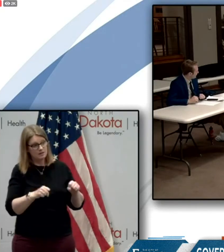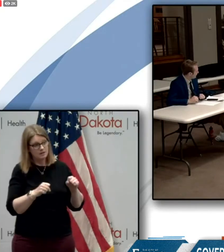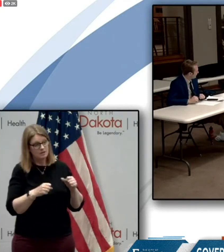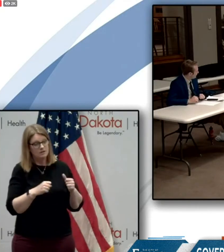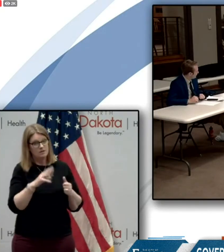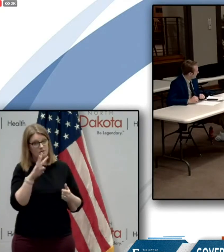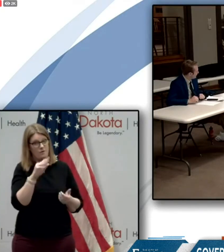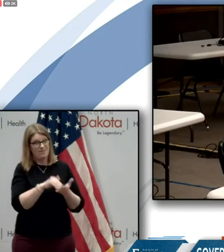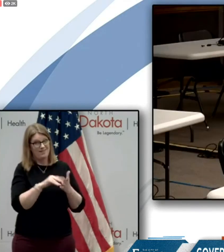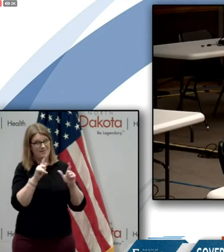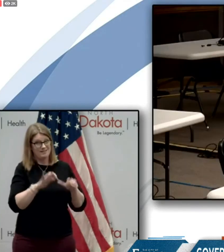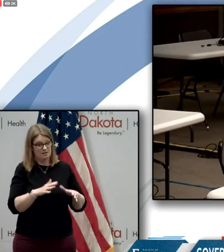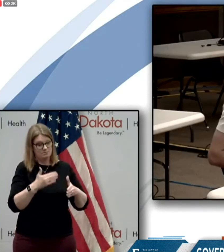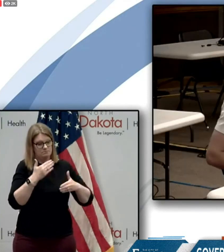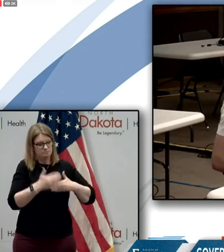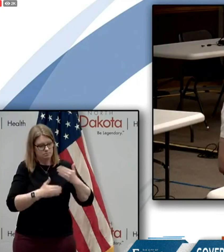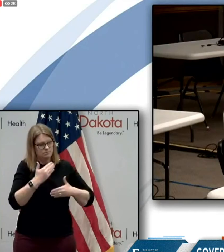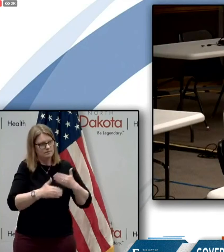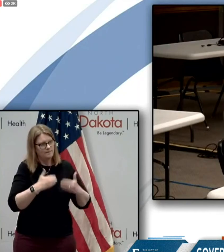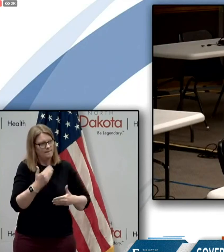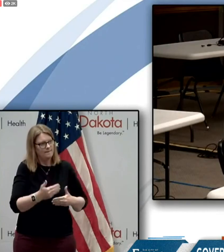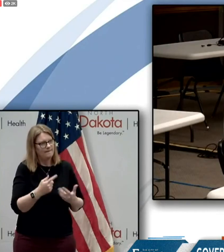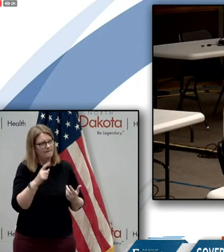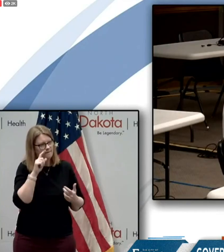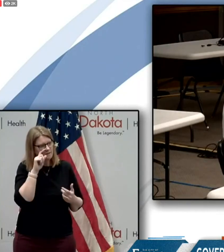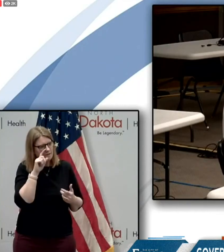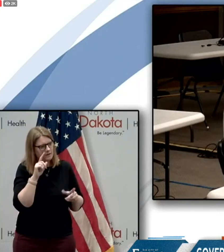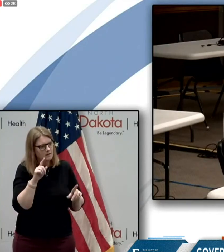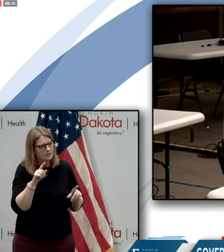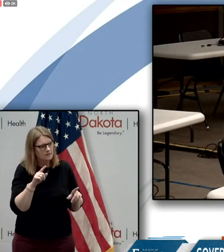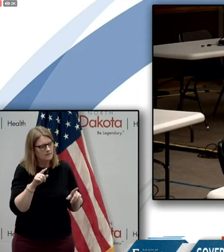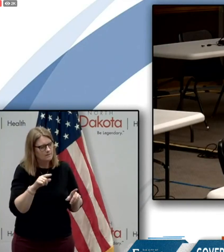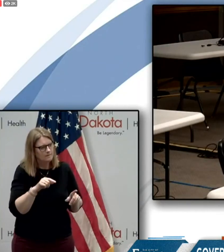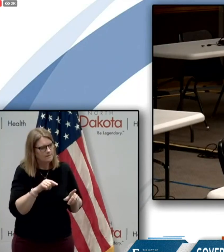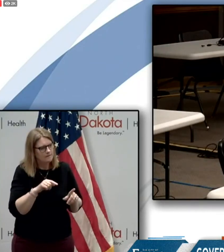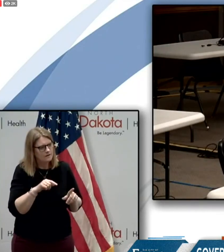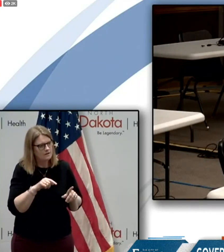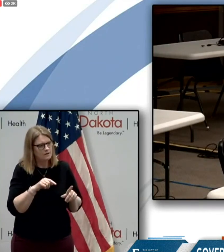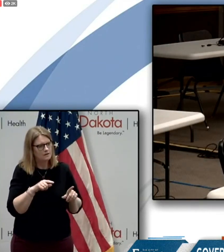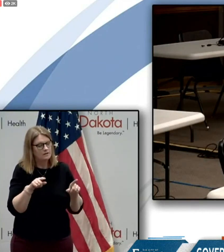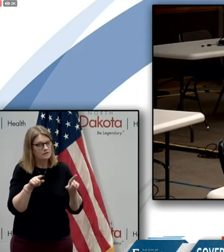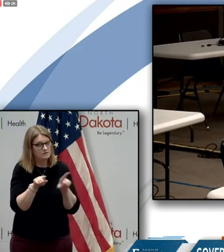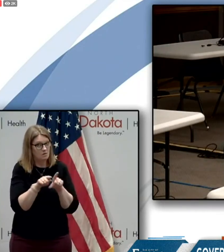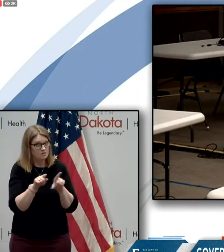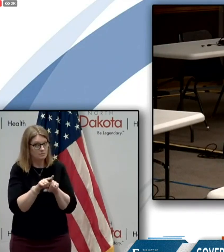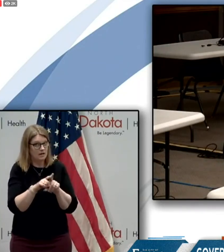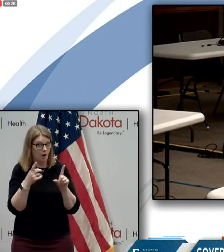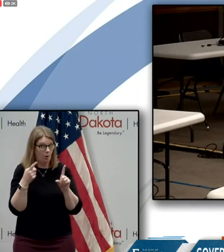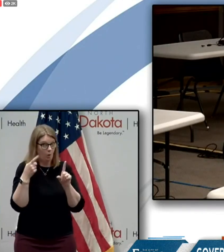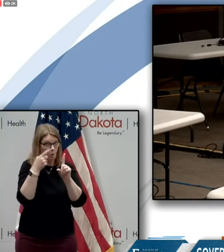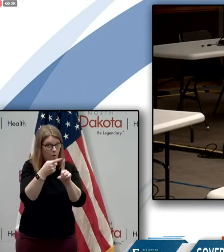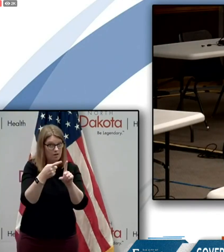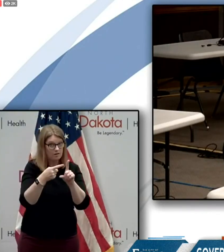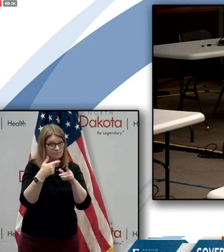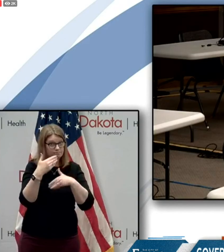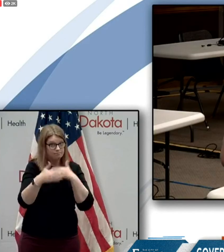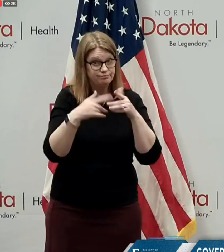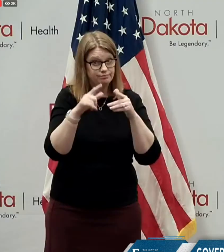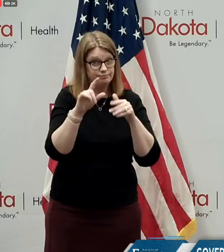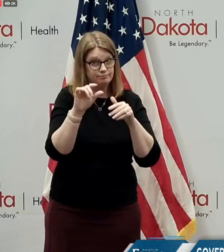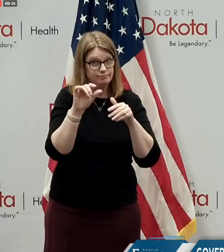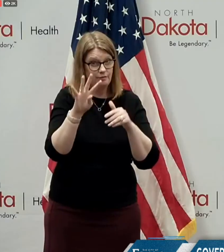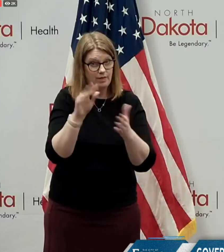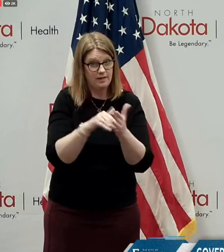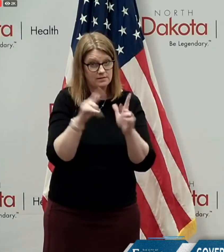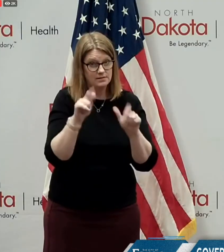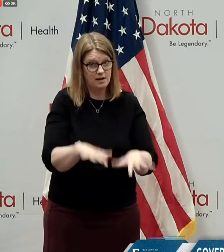process 4,000 tests a day. I'm wondering if that comes with an accompanying goal to perform 4,000 tests per day. Yeah, we have.